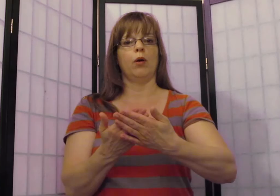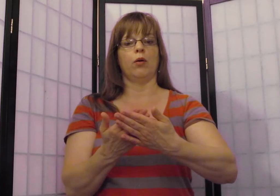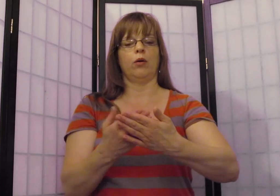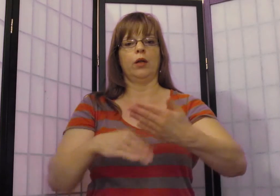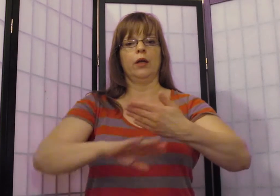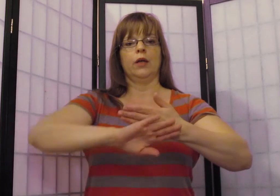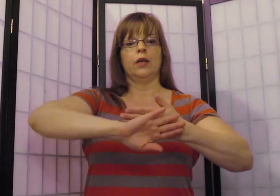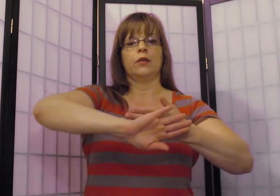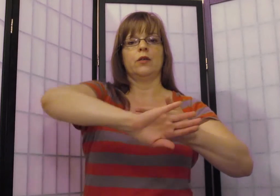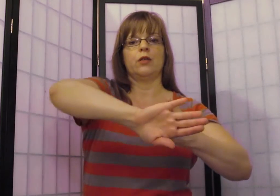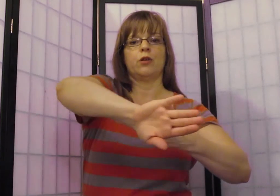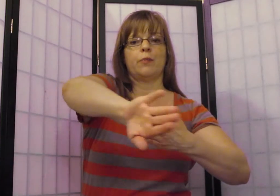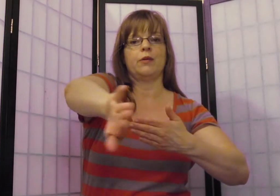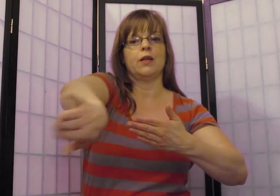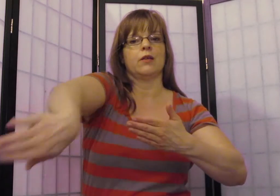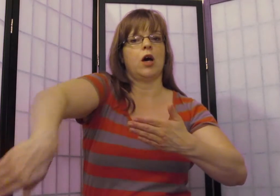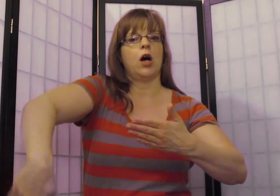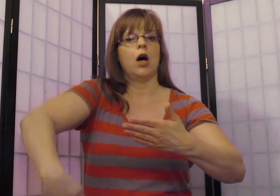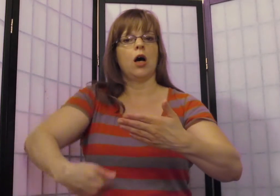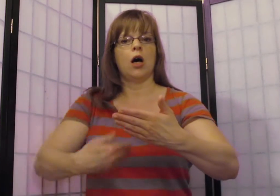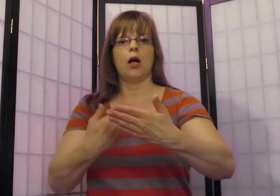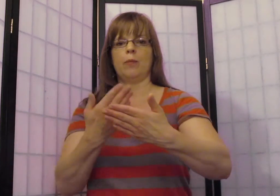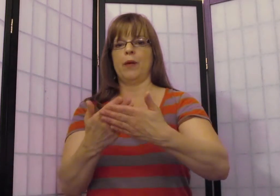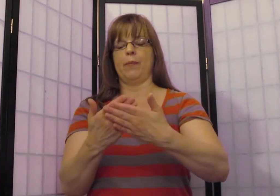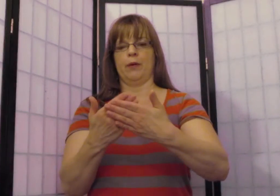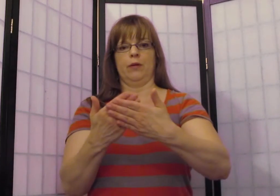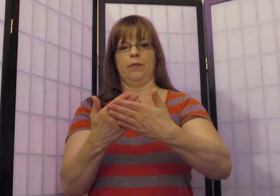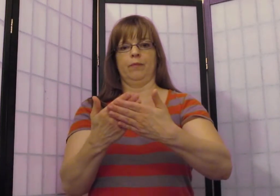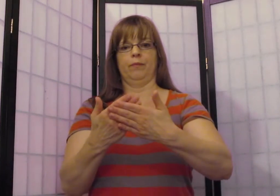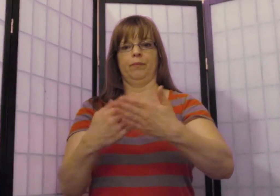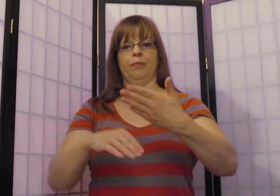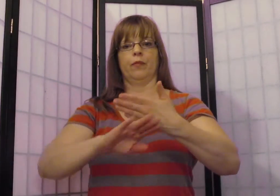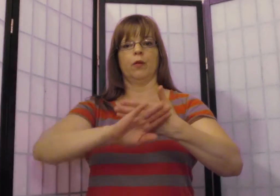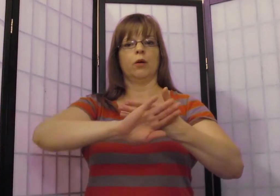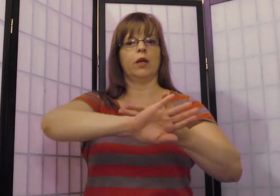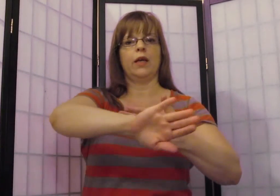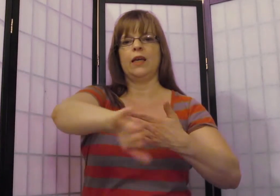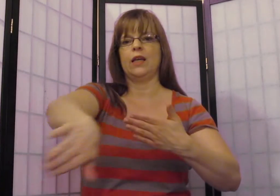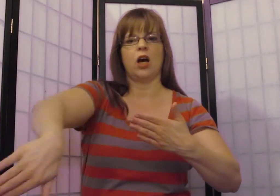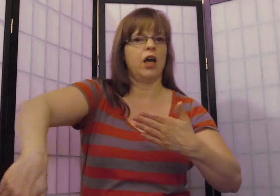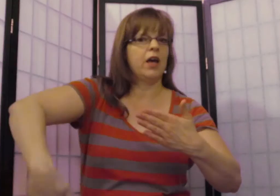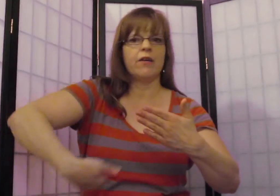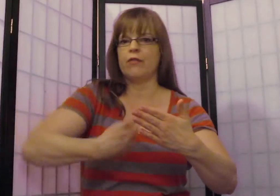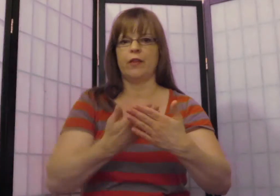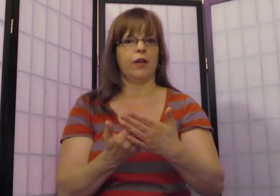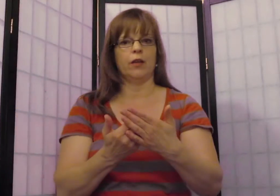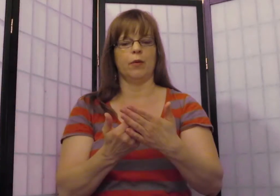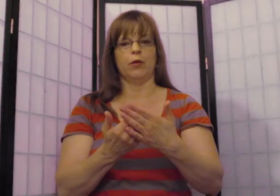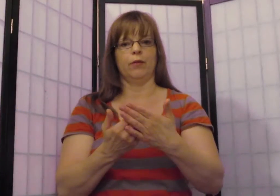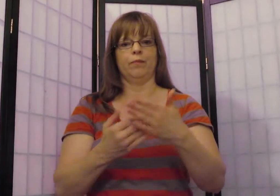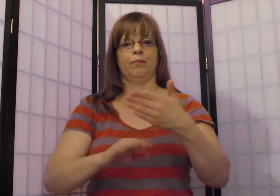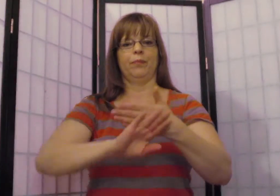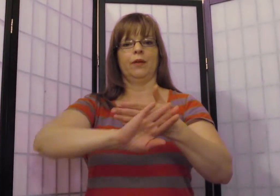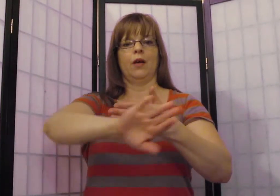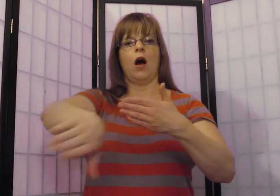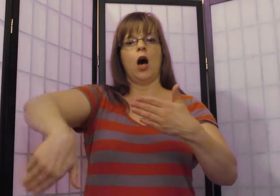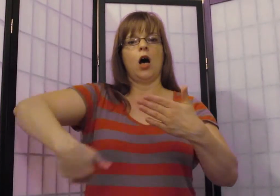bowl. So this represents all people. We're going to eat everything in the bowl.